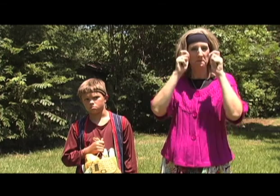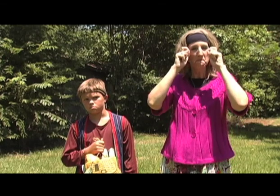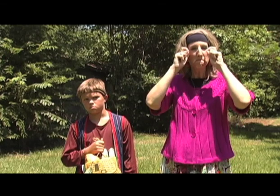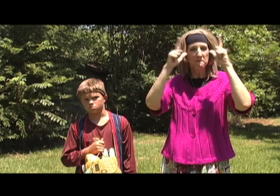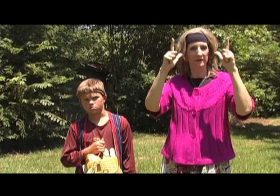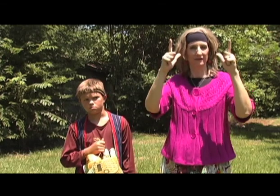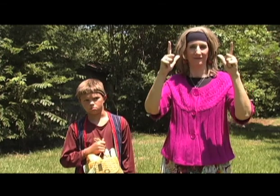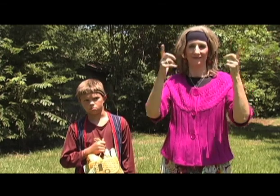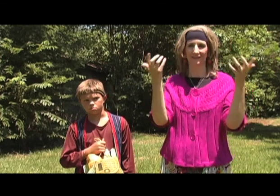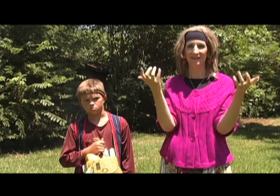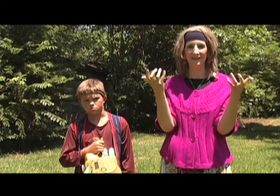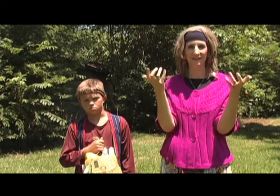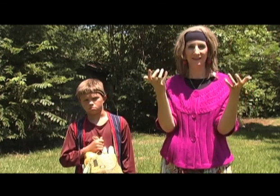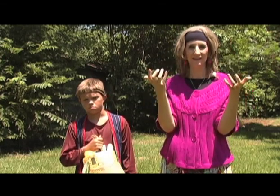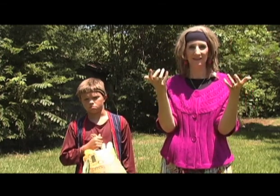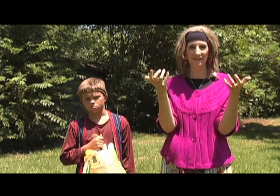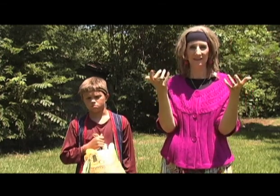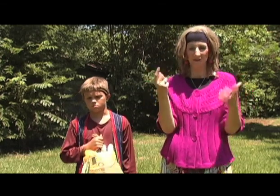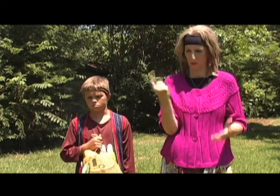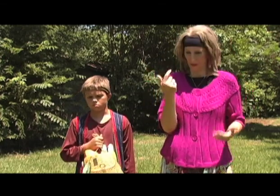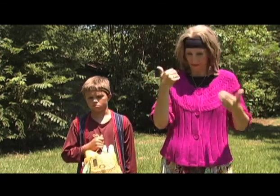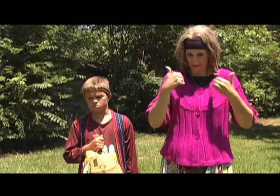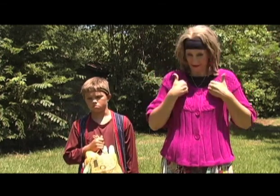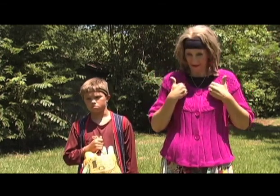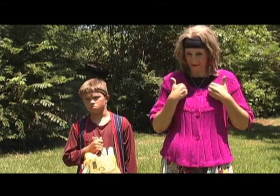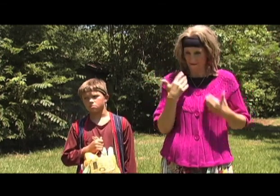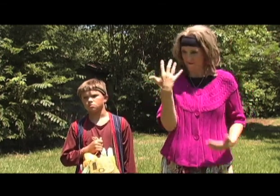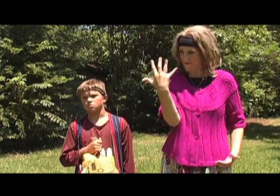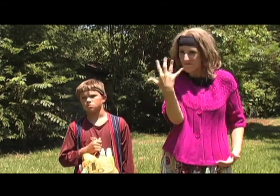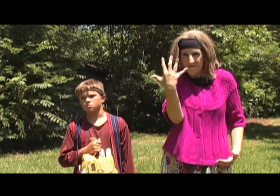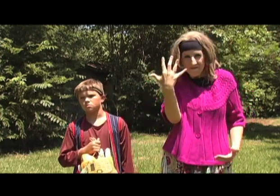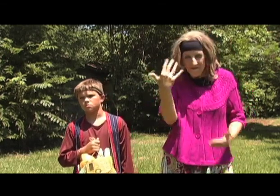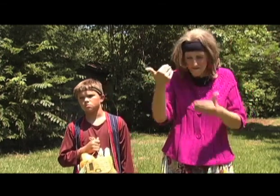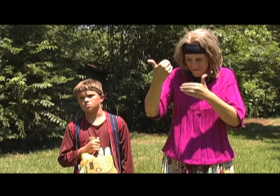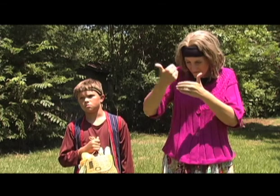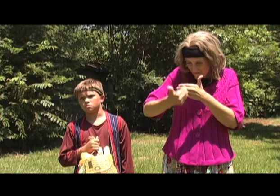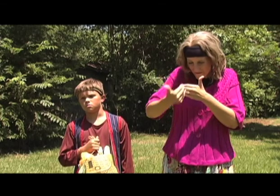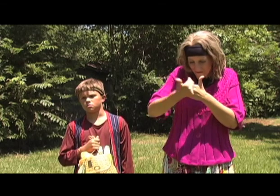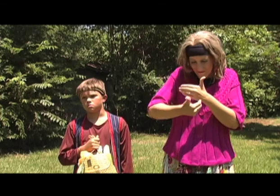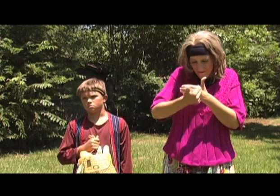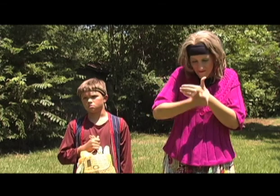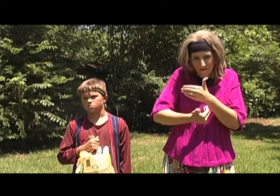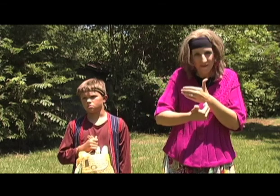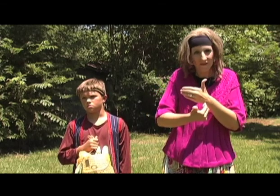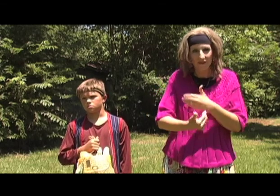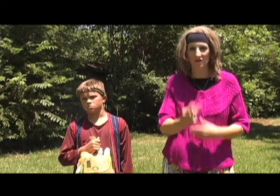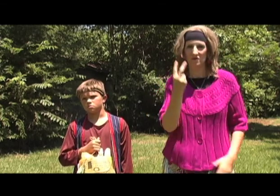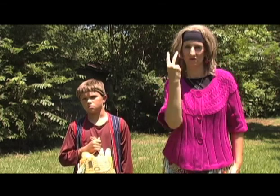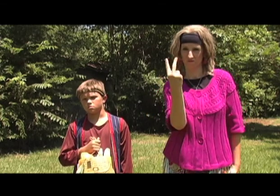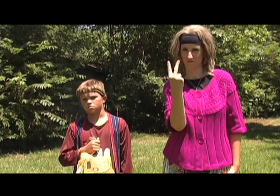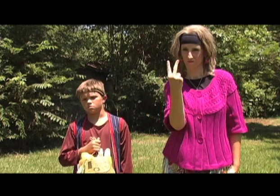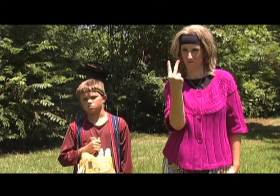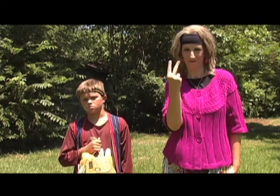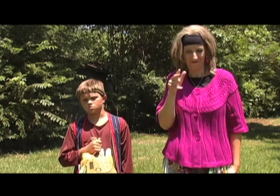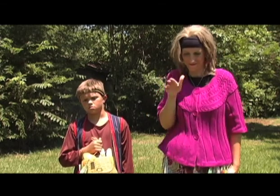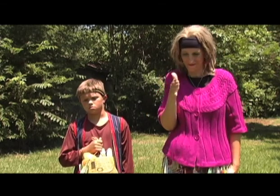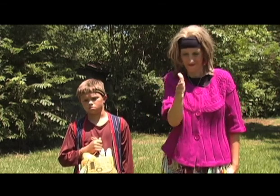more. It was amazing. They only had 5 loaves of bread and 2